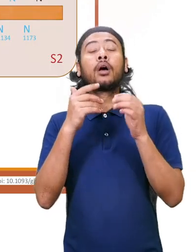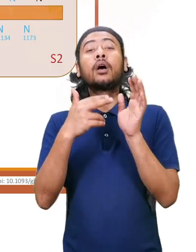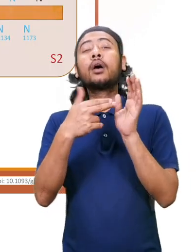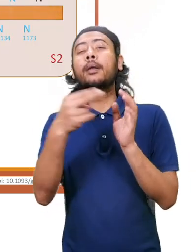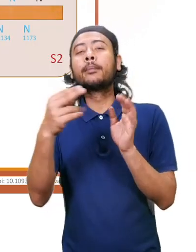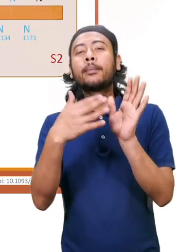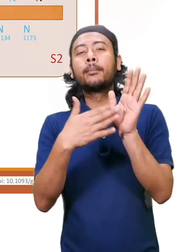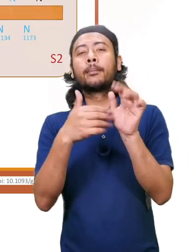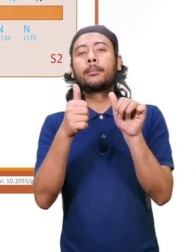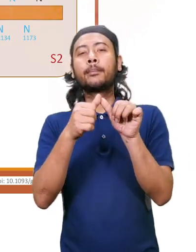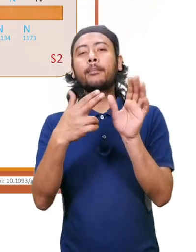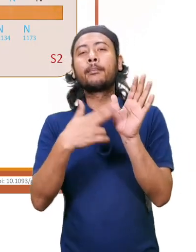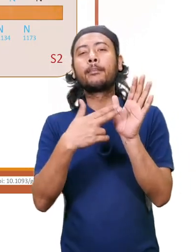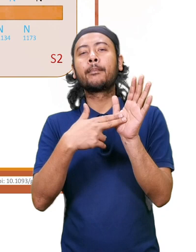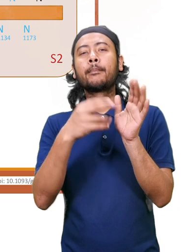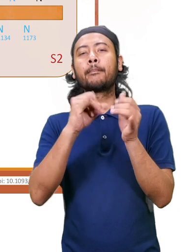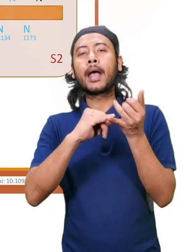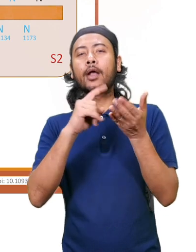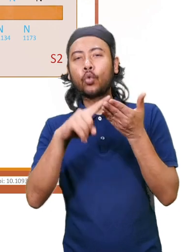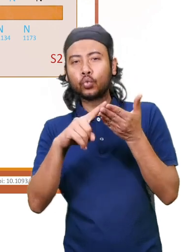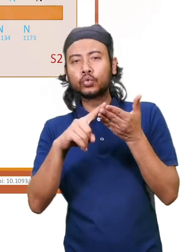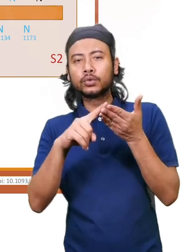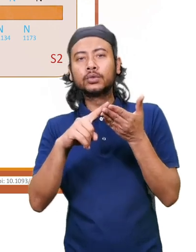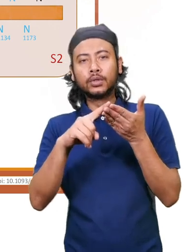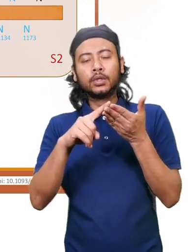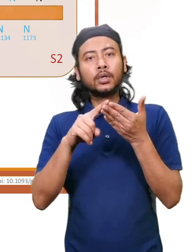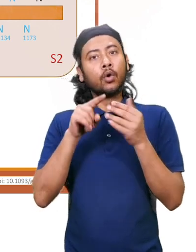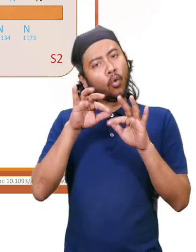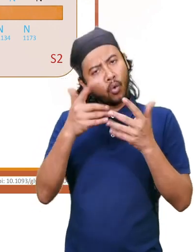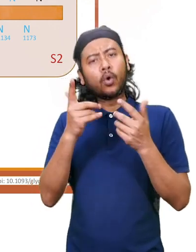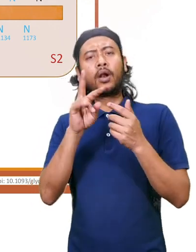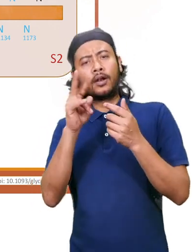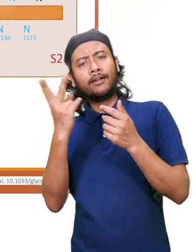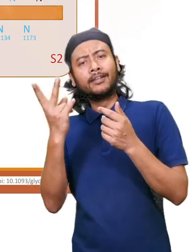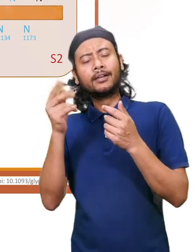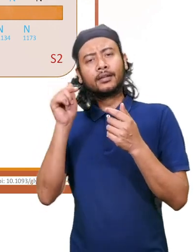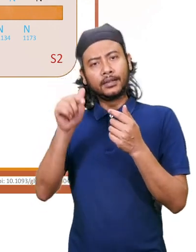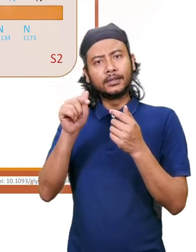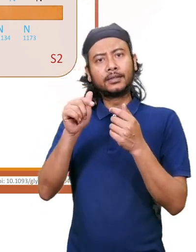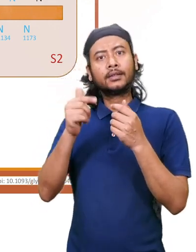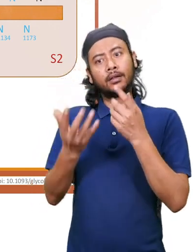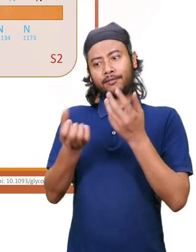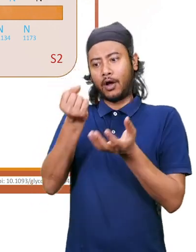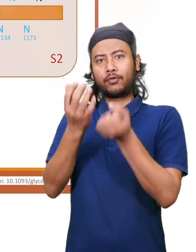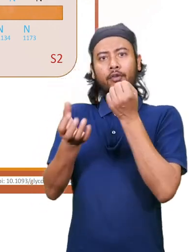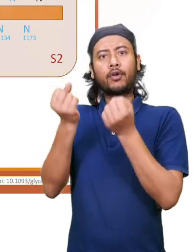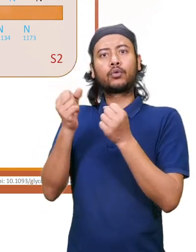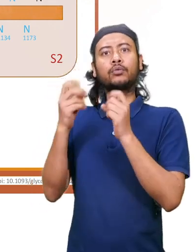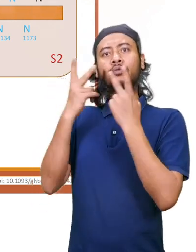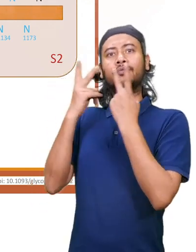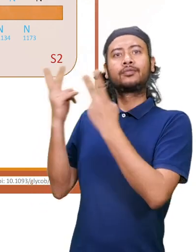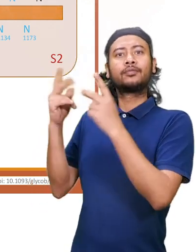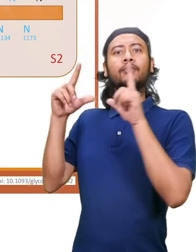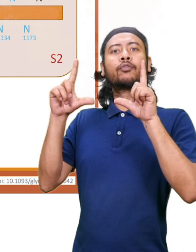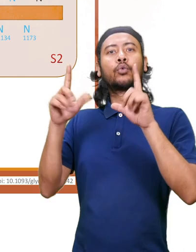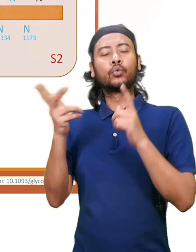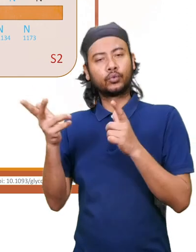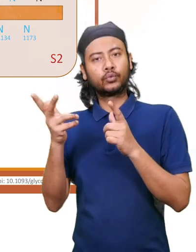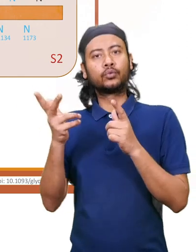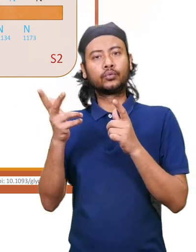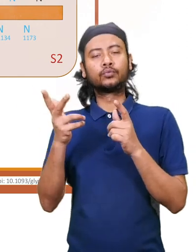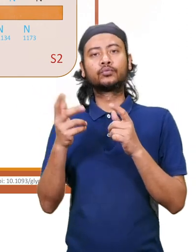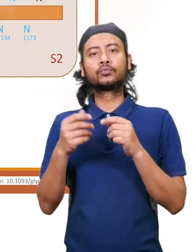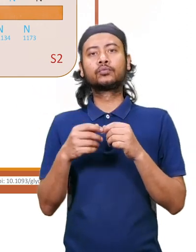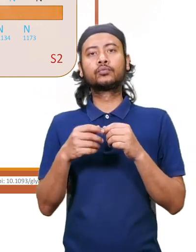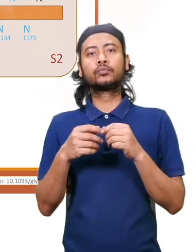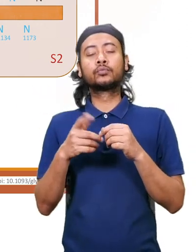So different types of glycosylations such as high mannose and complex type N glycans are detected on each of the